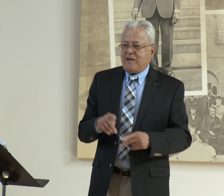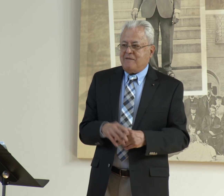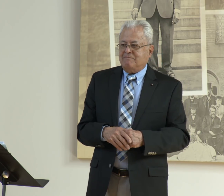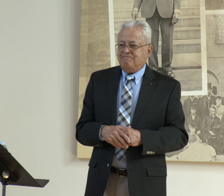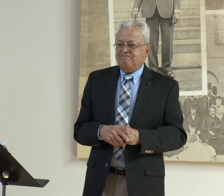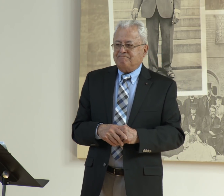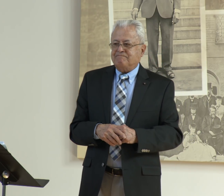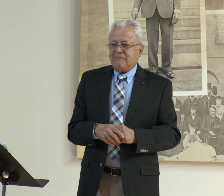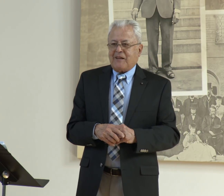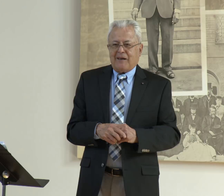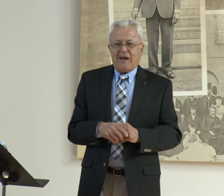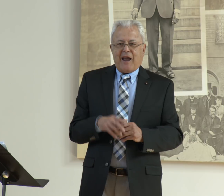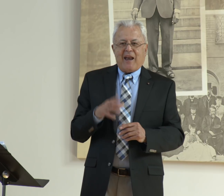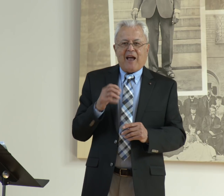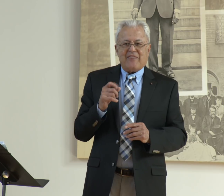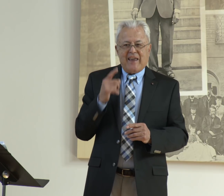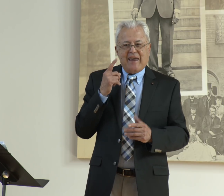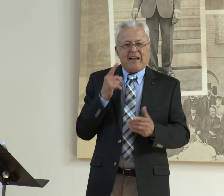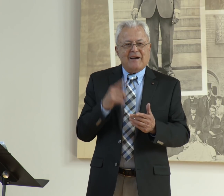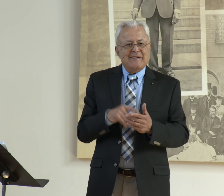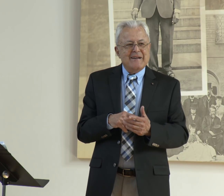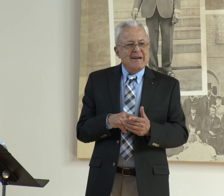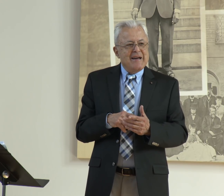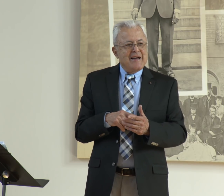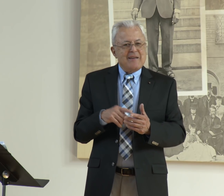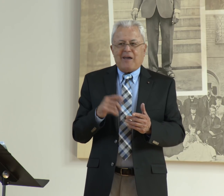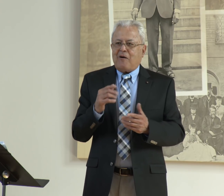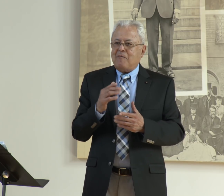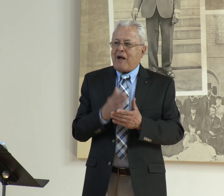And a very special person.